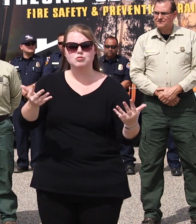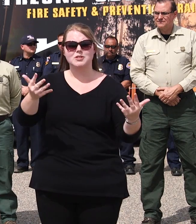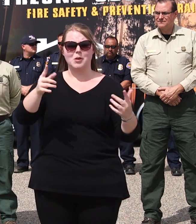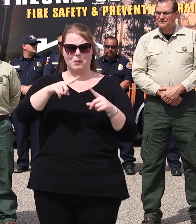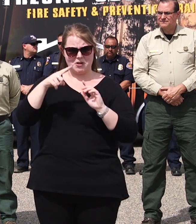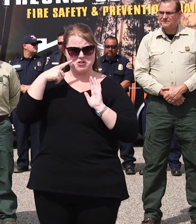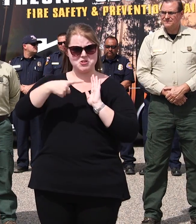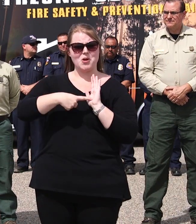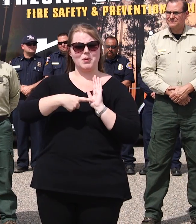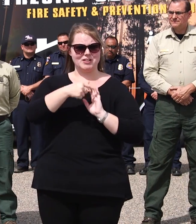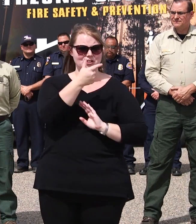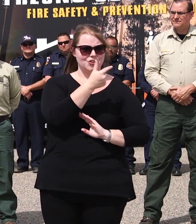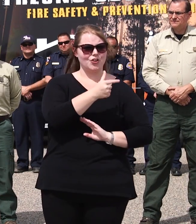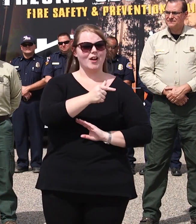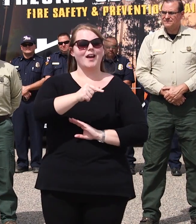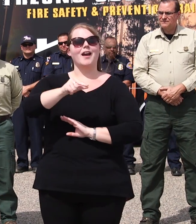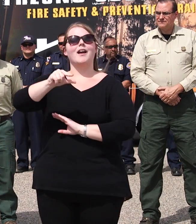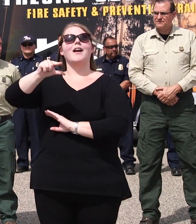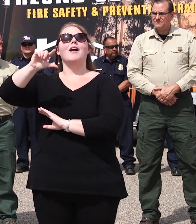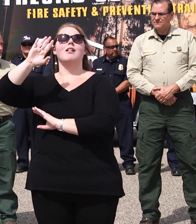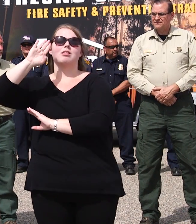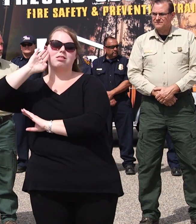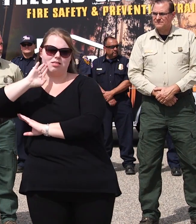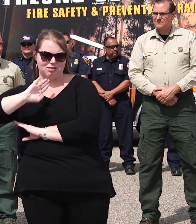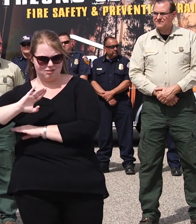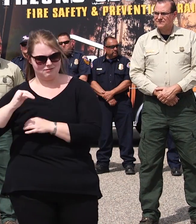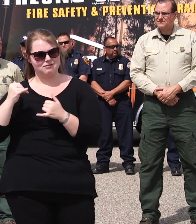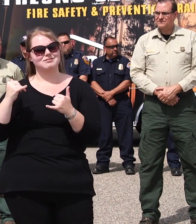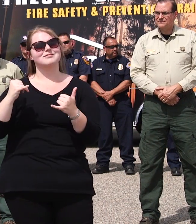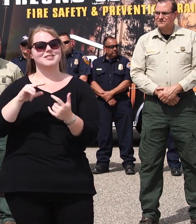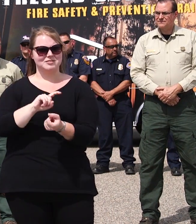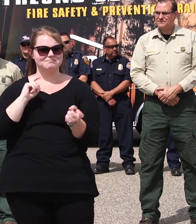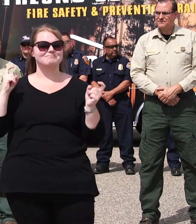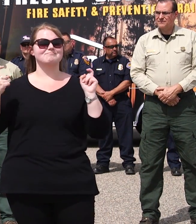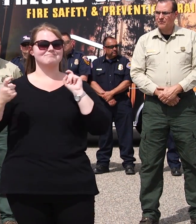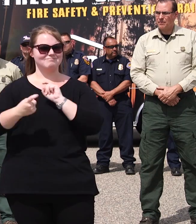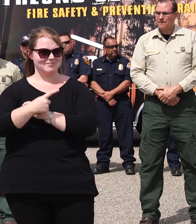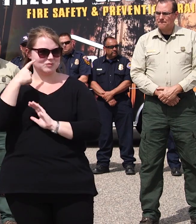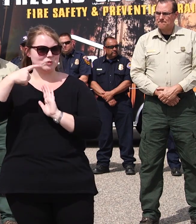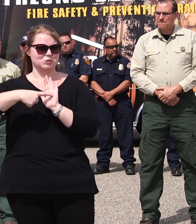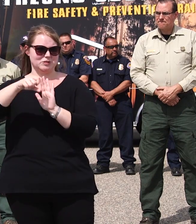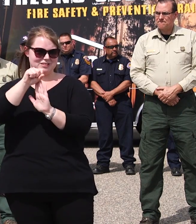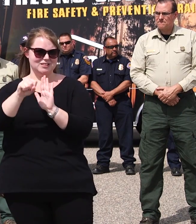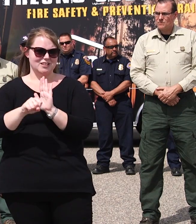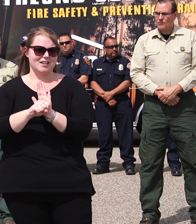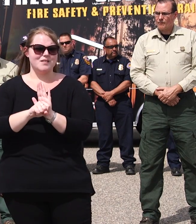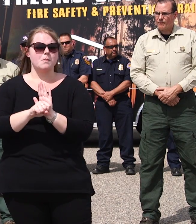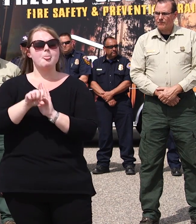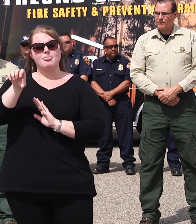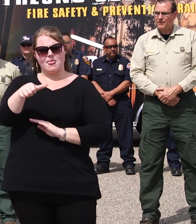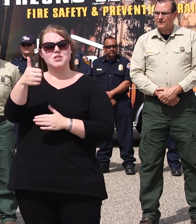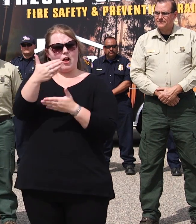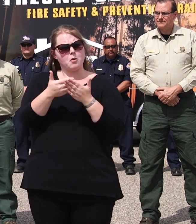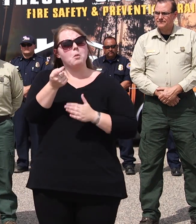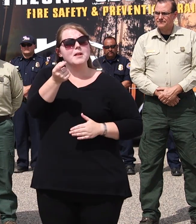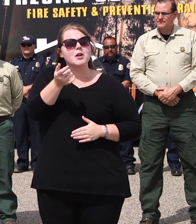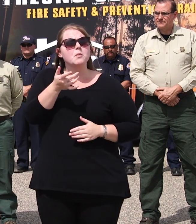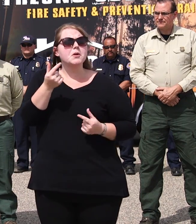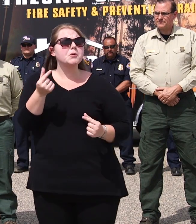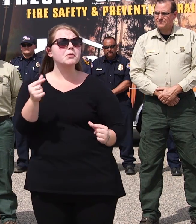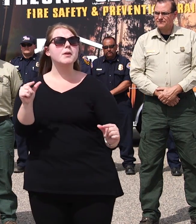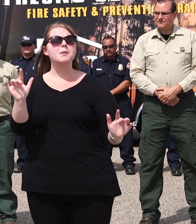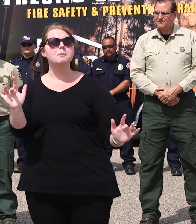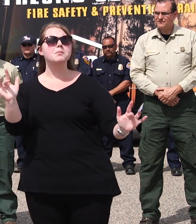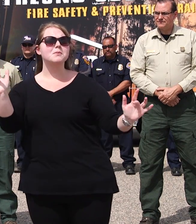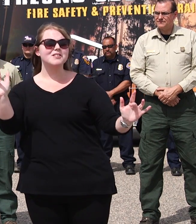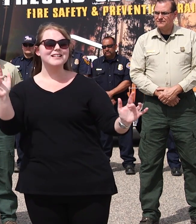all started to turn brown in this part of the state. There are other parts that's still a little bit green, but we